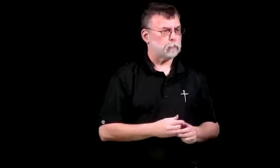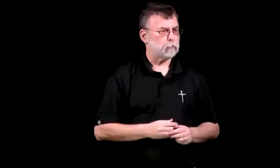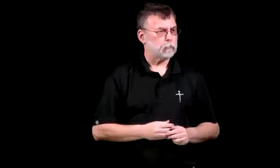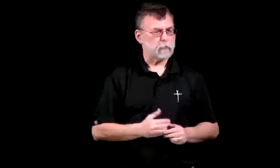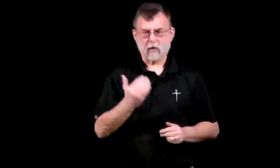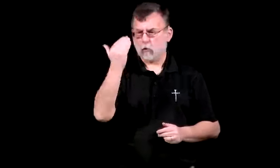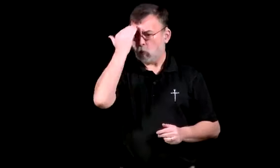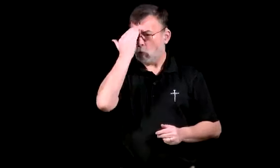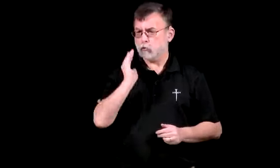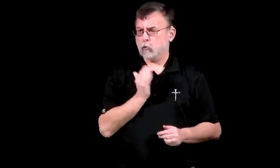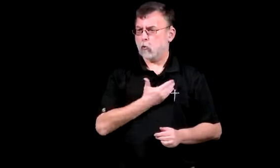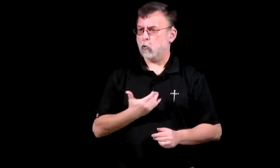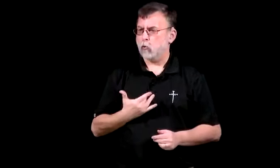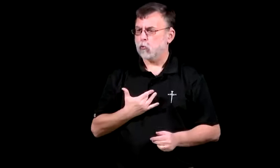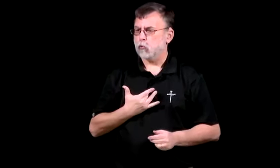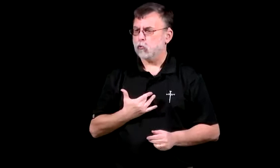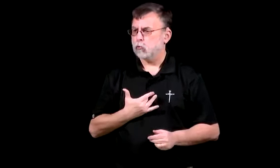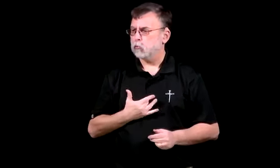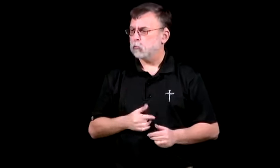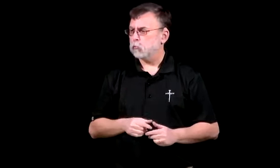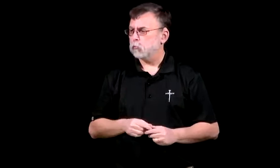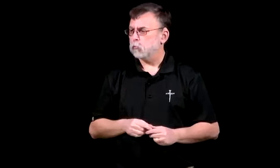well and he knows our hearts.